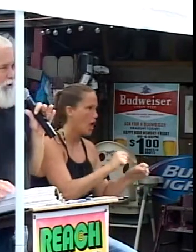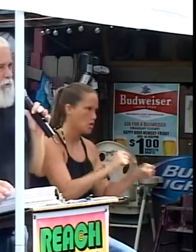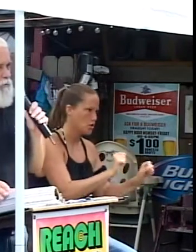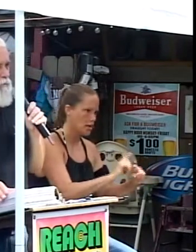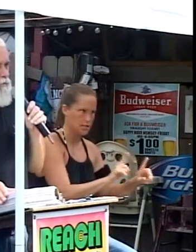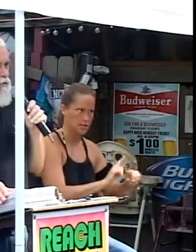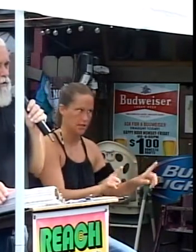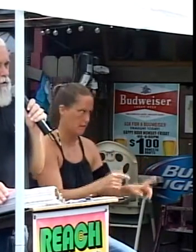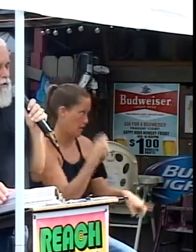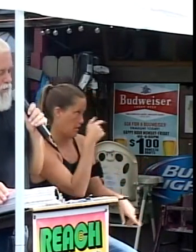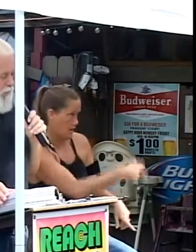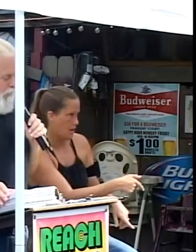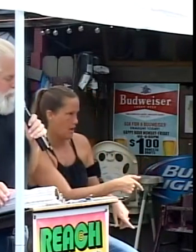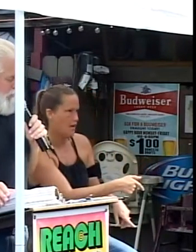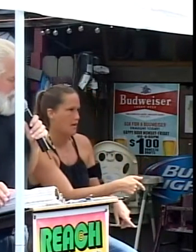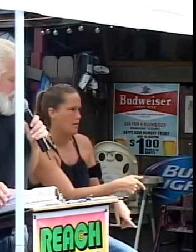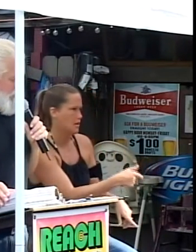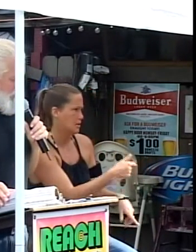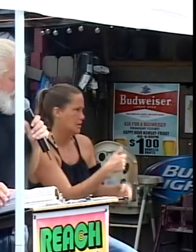or her.